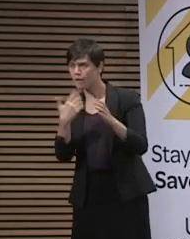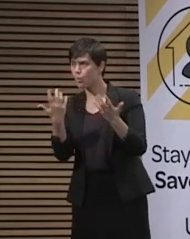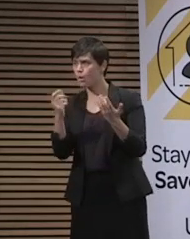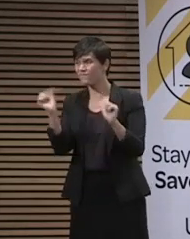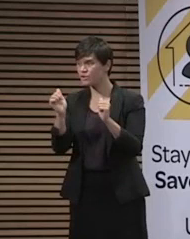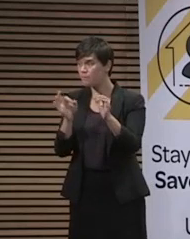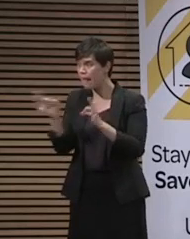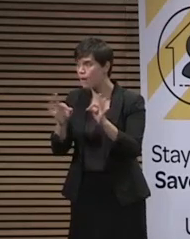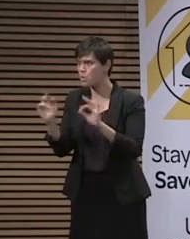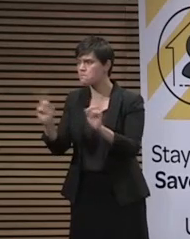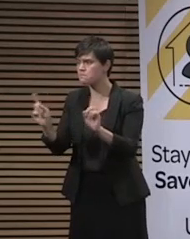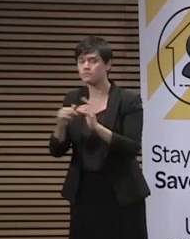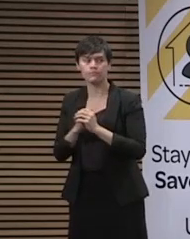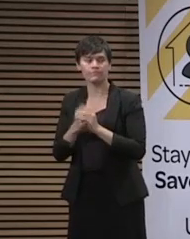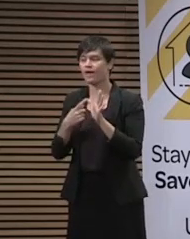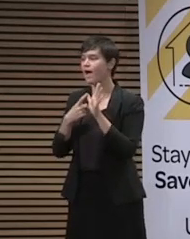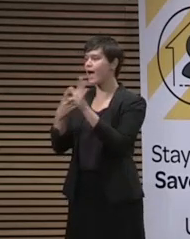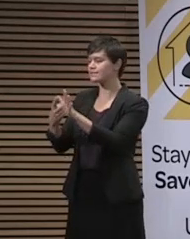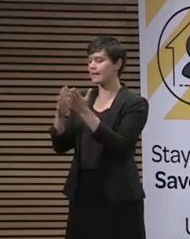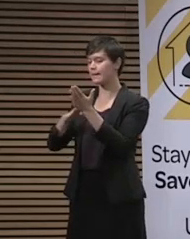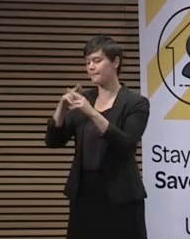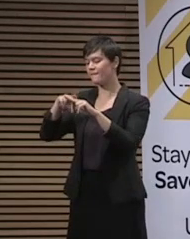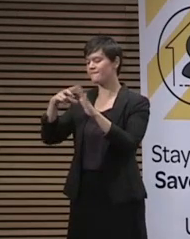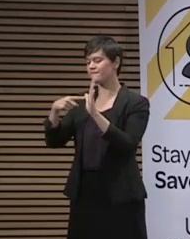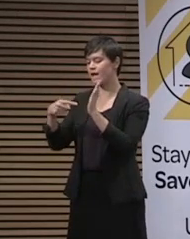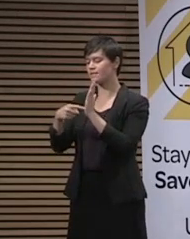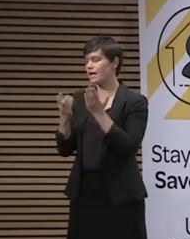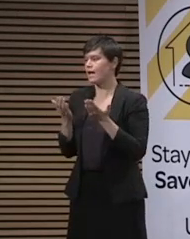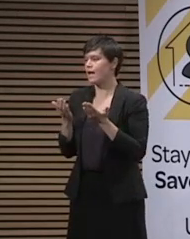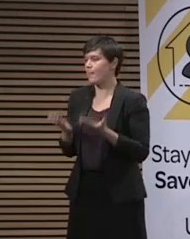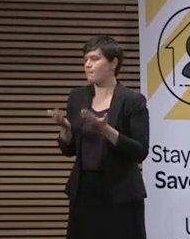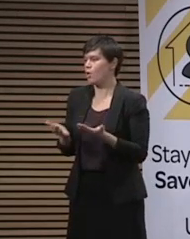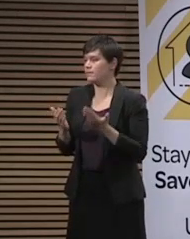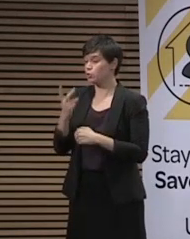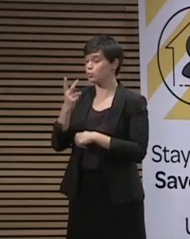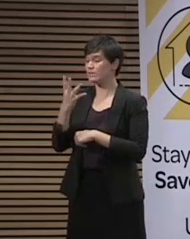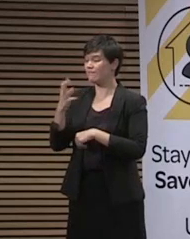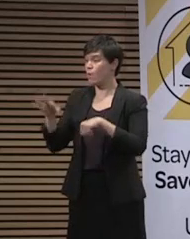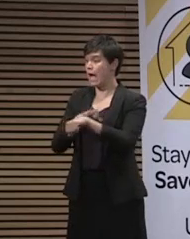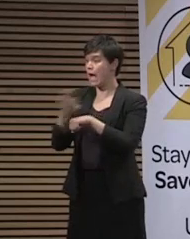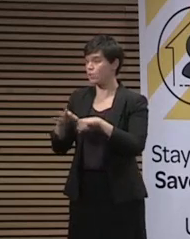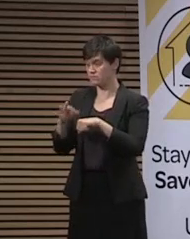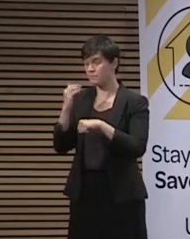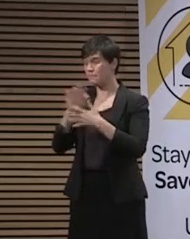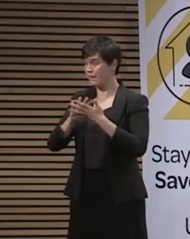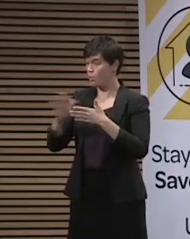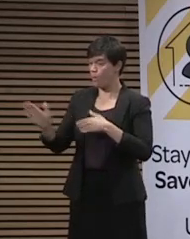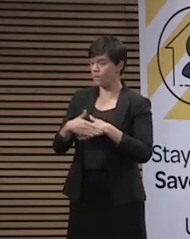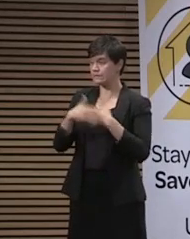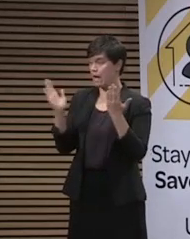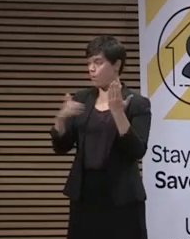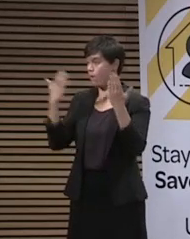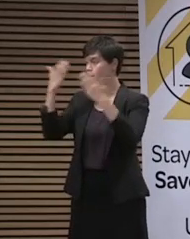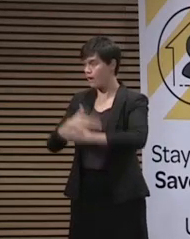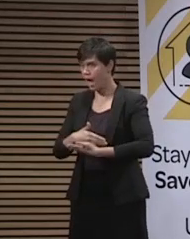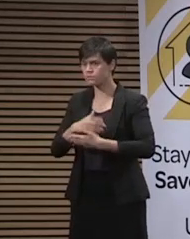in on MFAT are doing situational reporting for us on a 24-hour cycle. I haven't seen the latest since Friday, but I